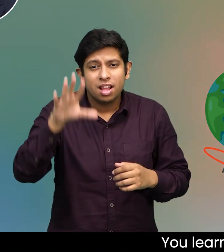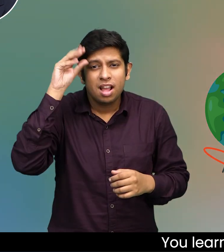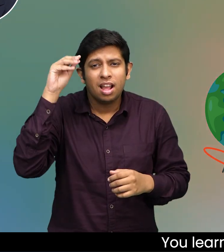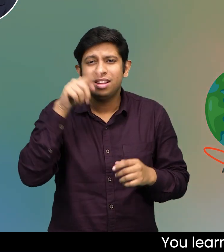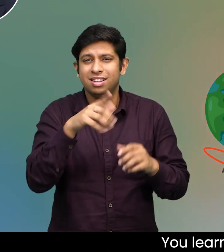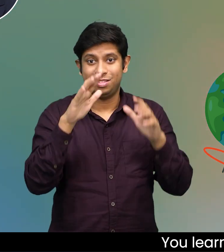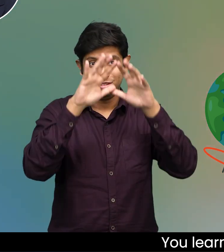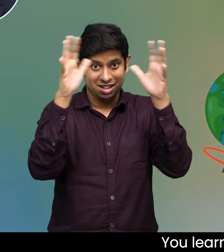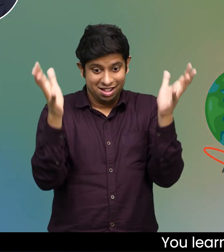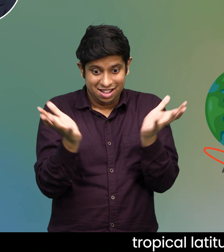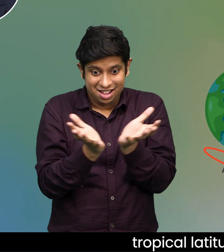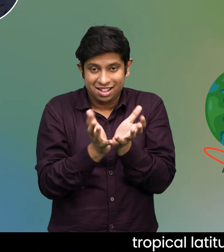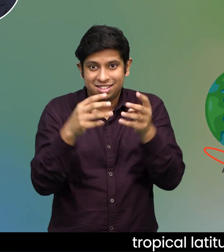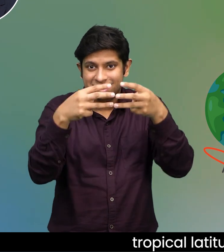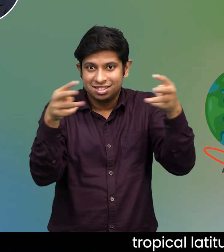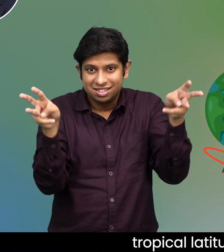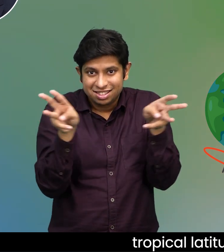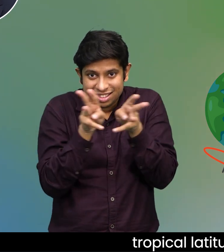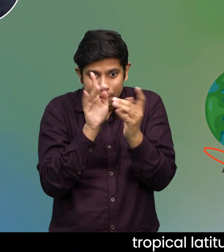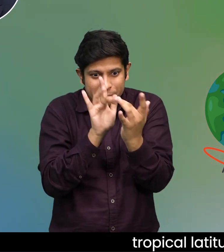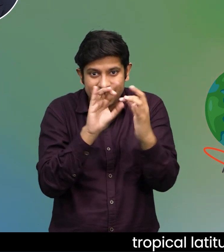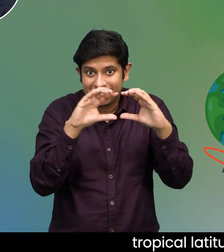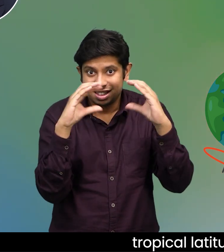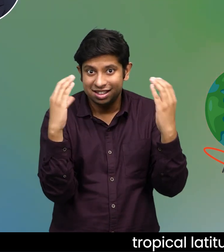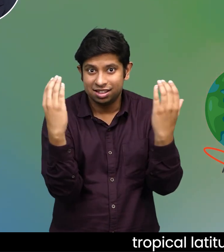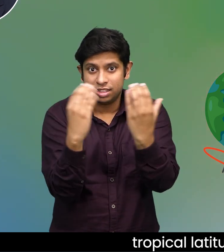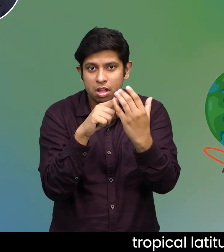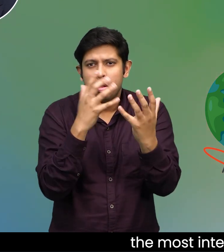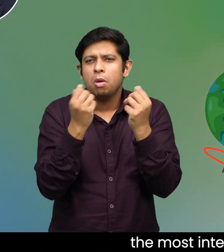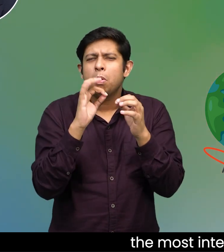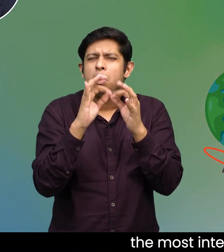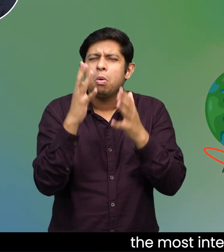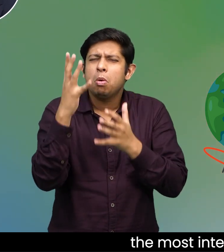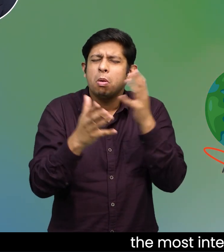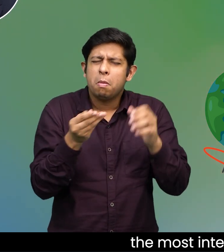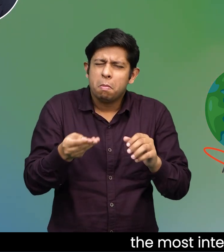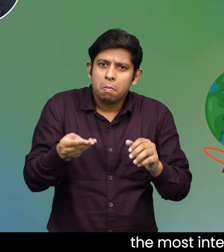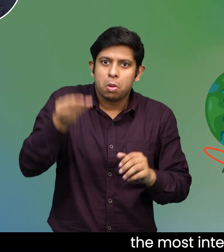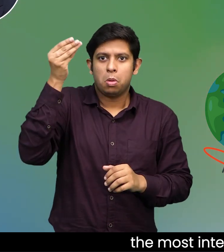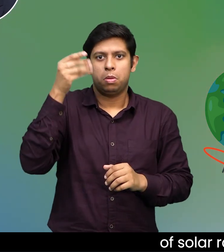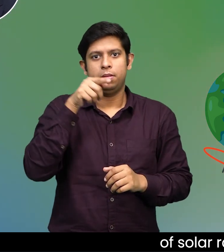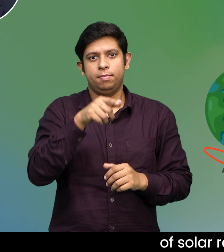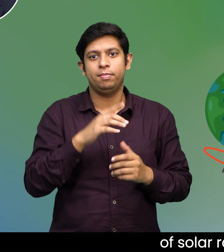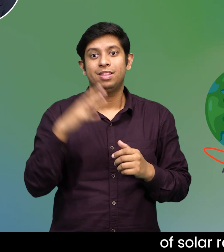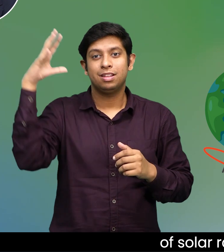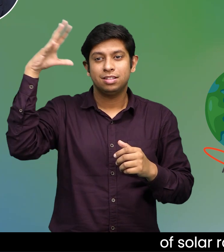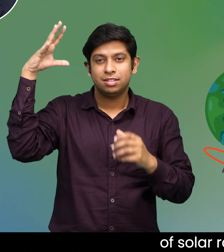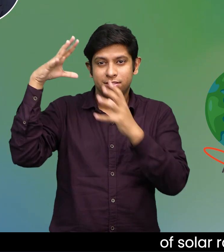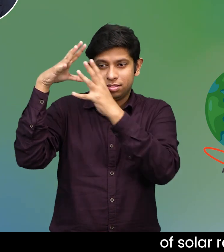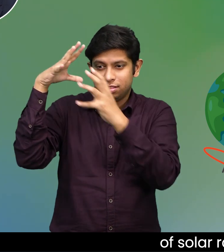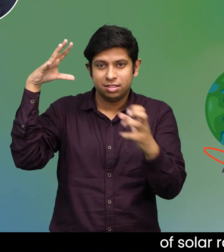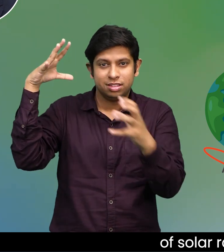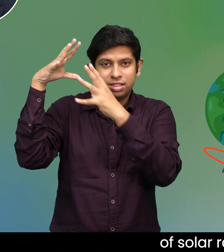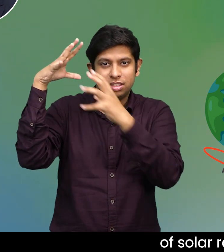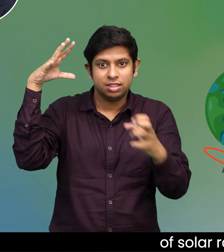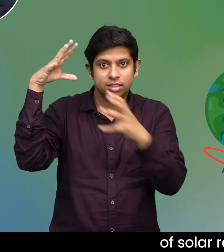You learned that tropical latitudes receive the most intense amount of solar